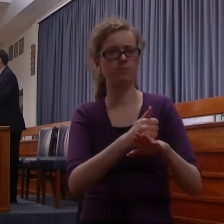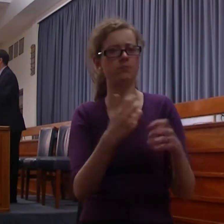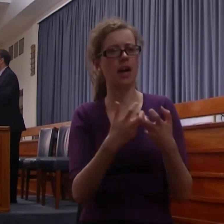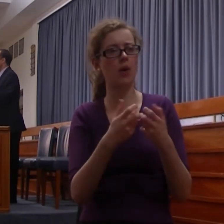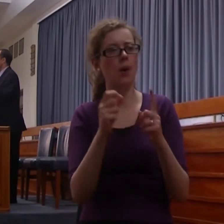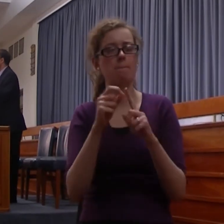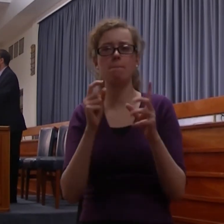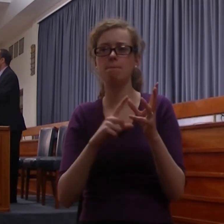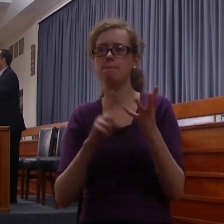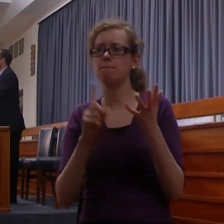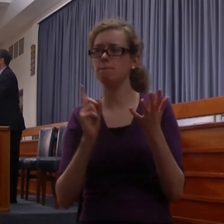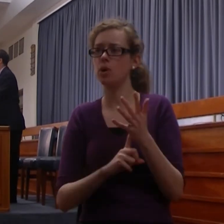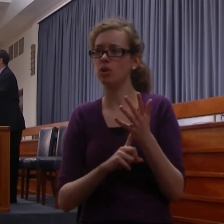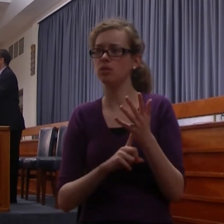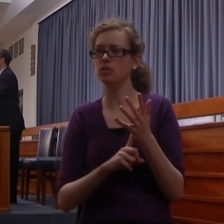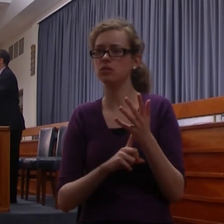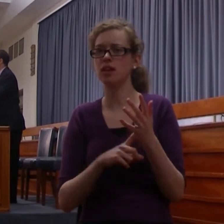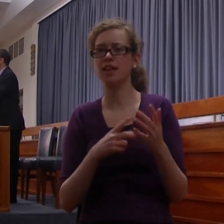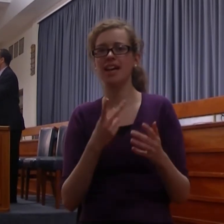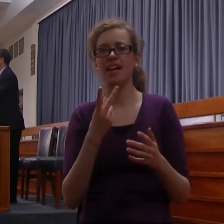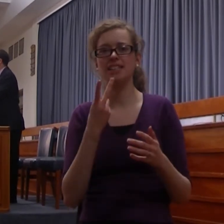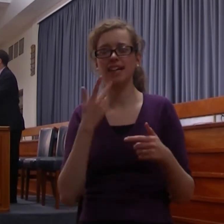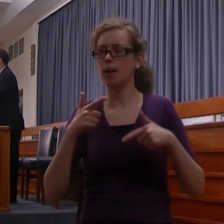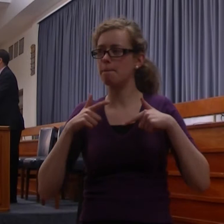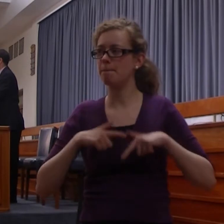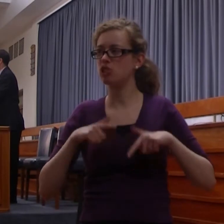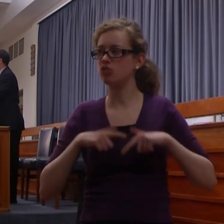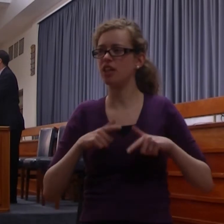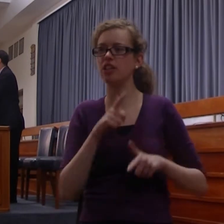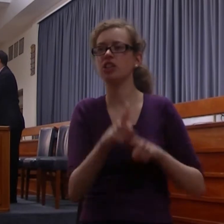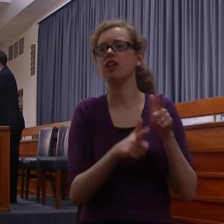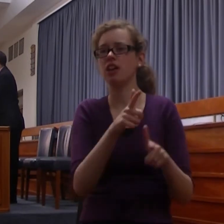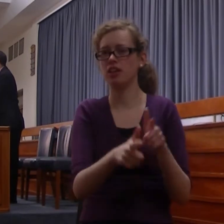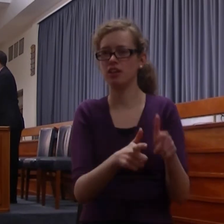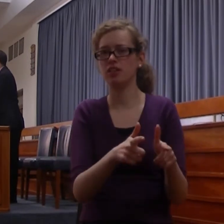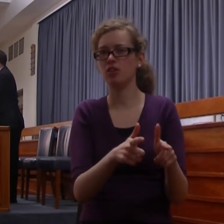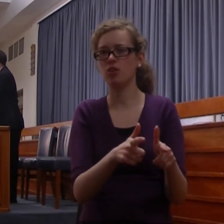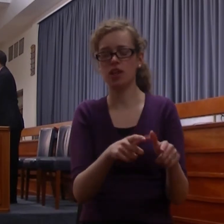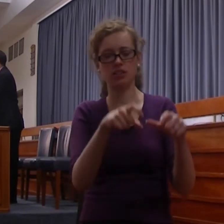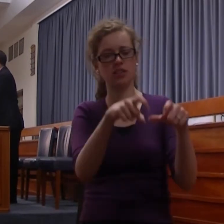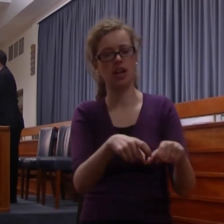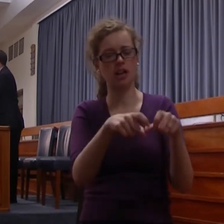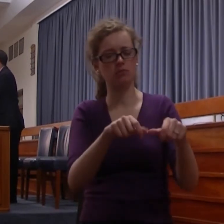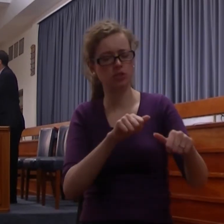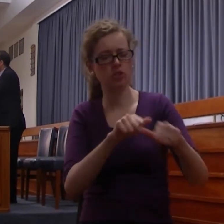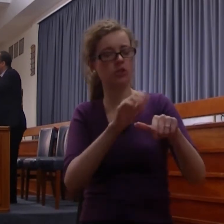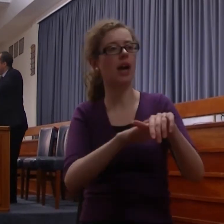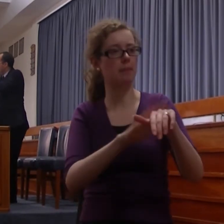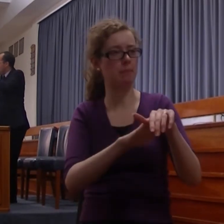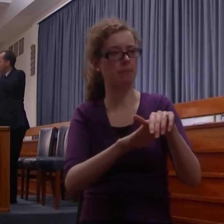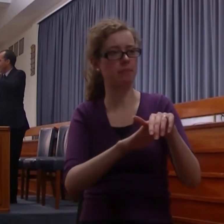itself, or the church itself, was created or was established by Paul during his